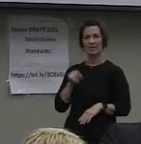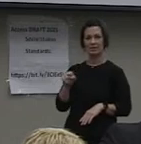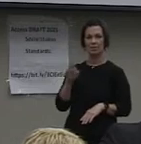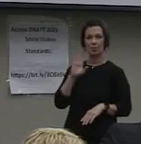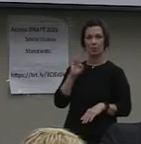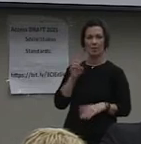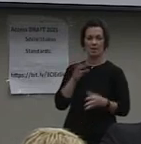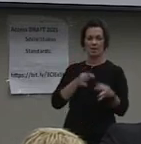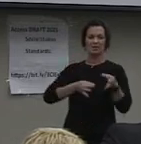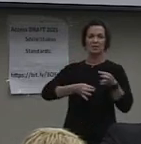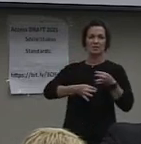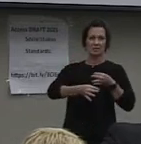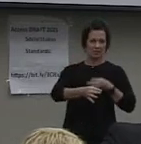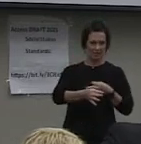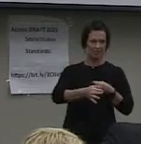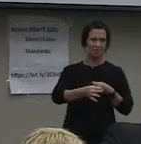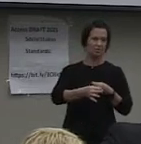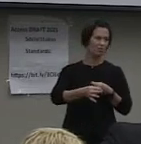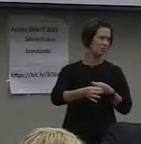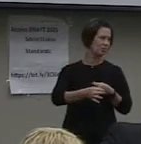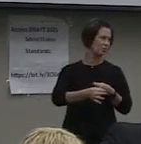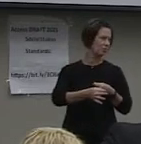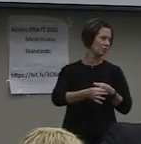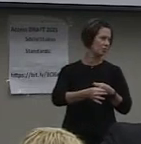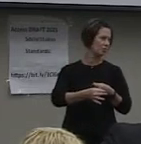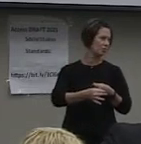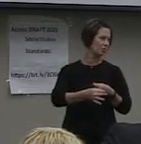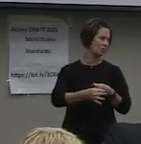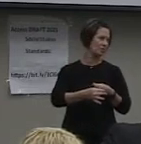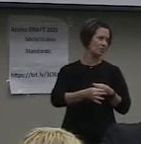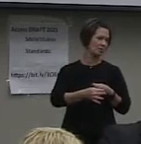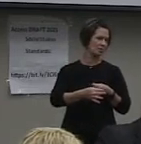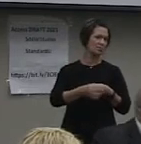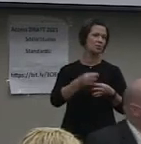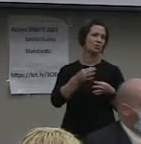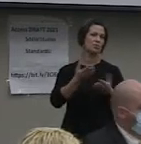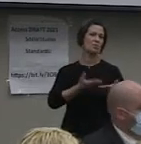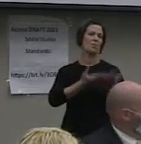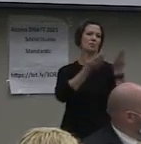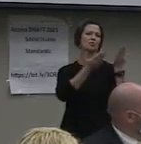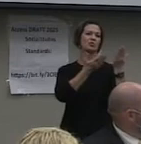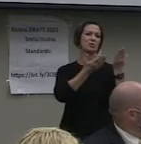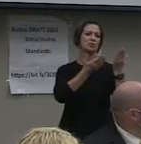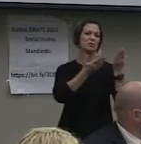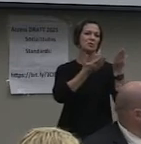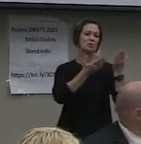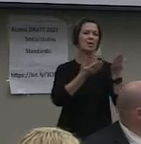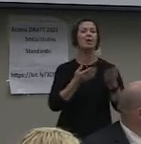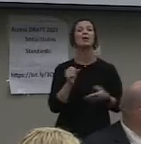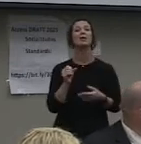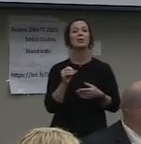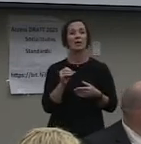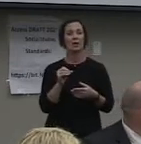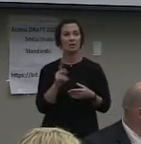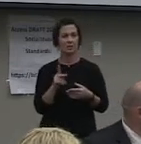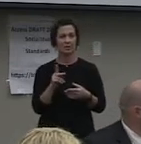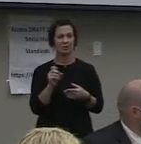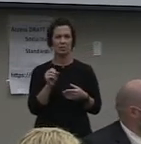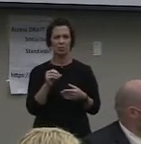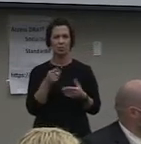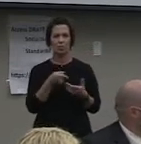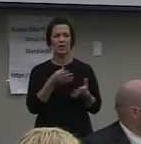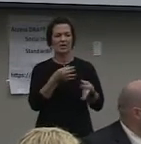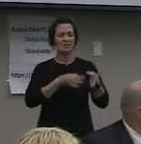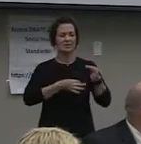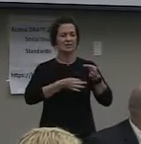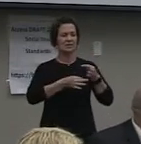to end to the motion that's on the floor to receive, so just wanted to get that on the record. Okay, so this is a substitute motion to